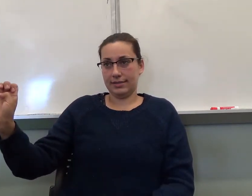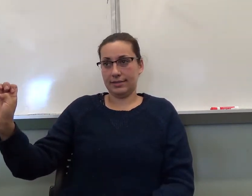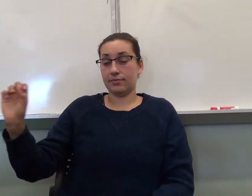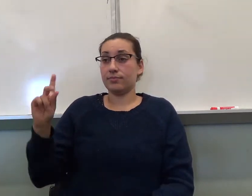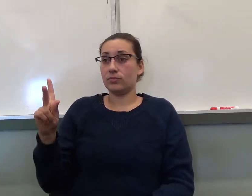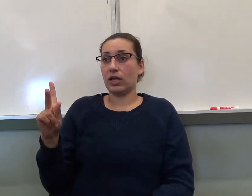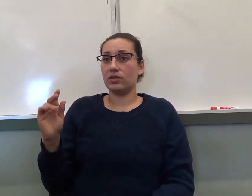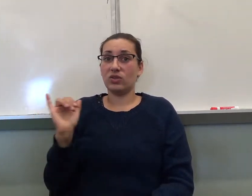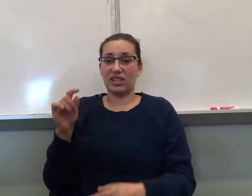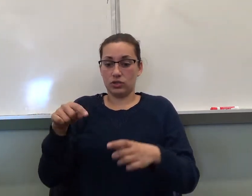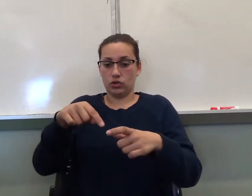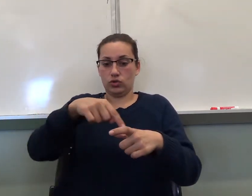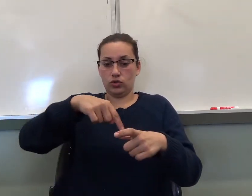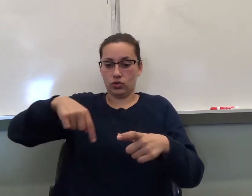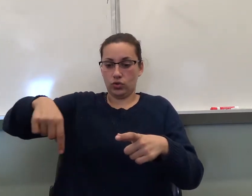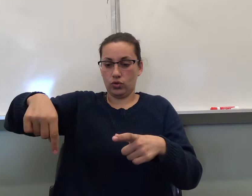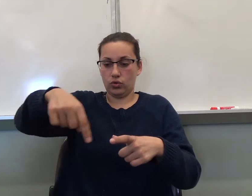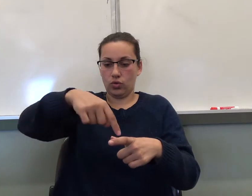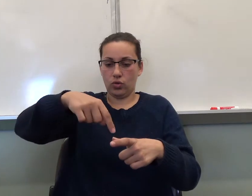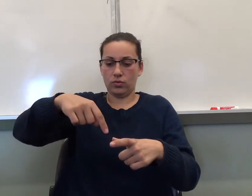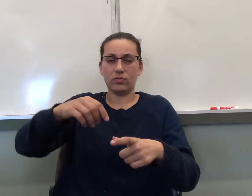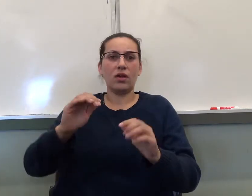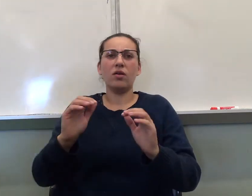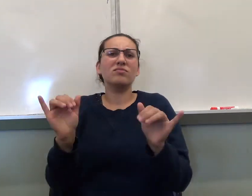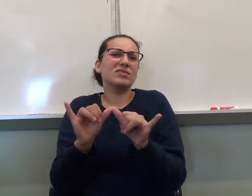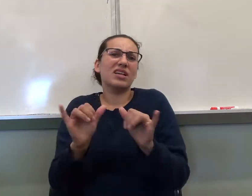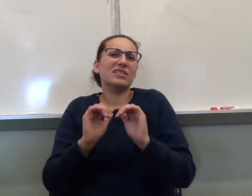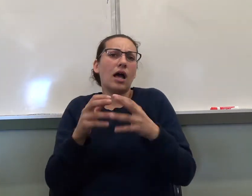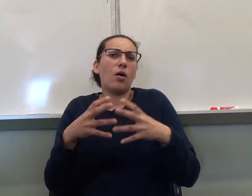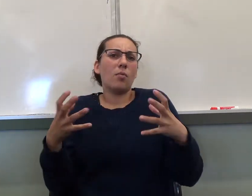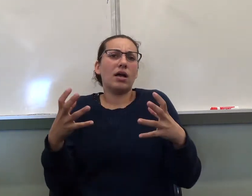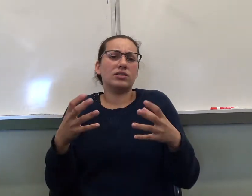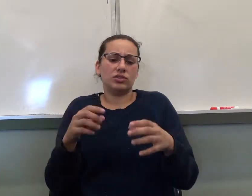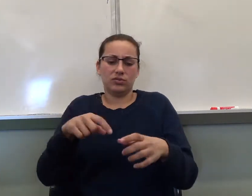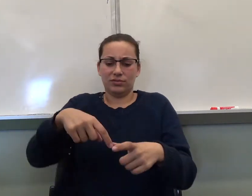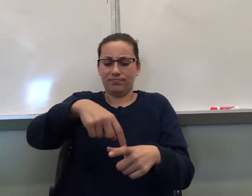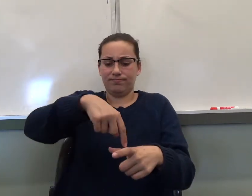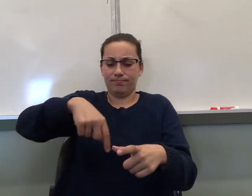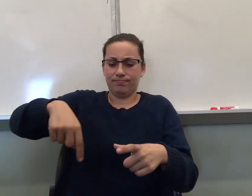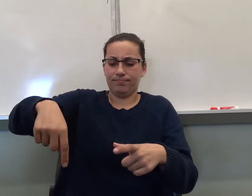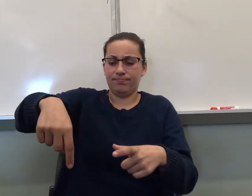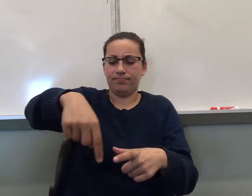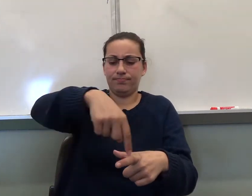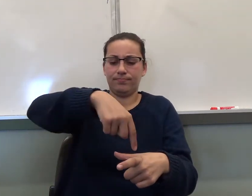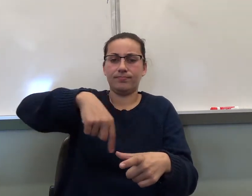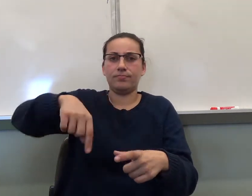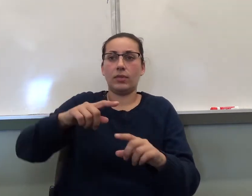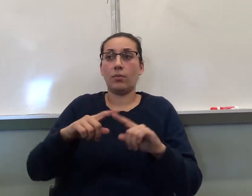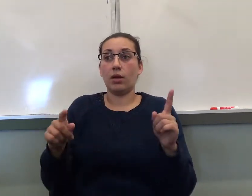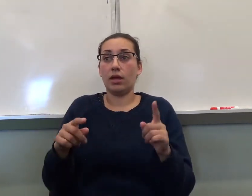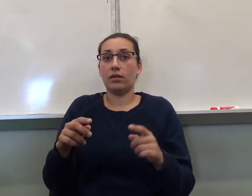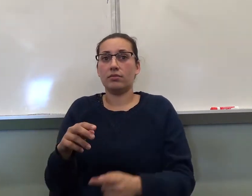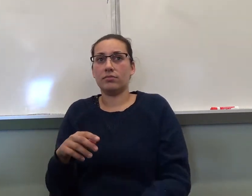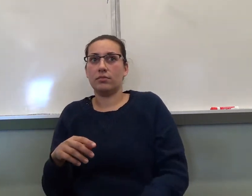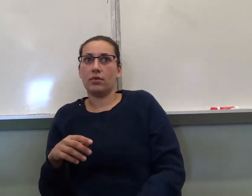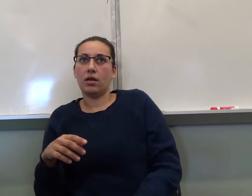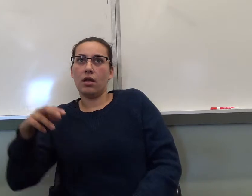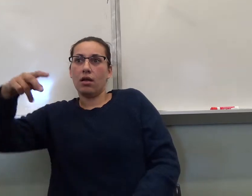What you do is multiply all of it up. So it would look like this: 2 times pi. Pi almost always is 3.14. It's